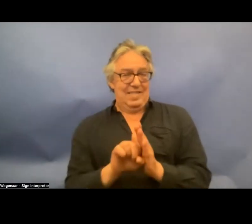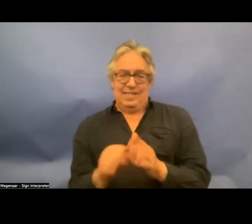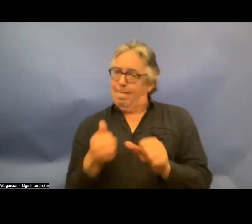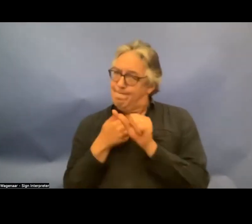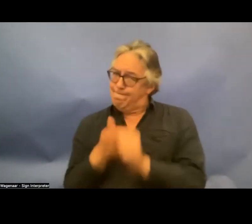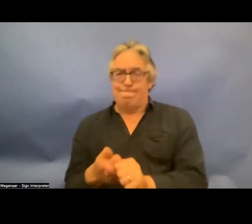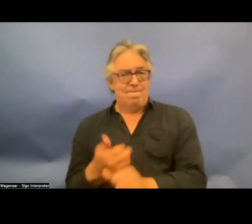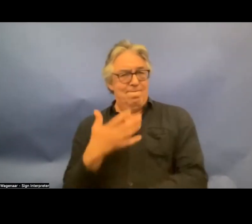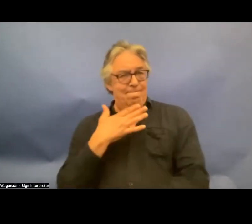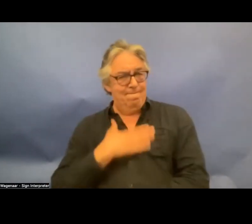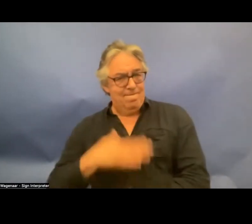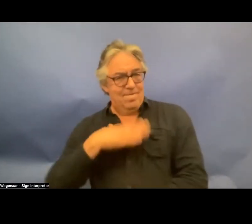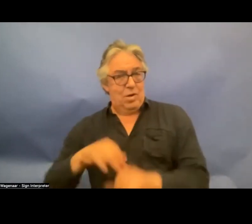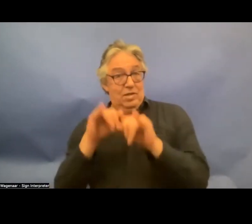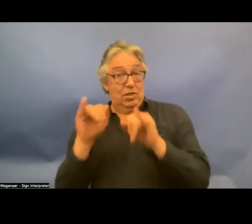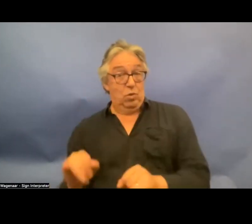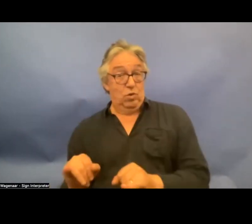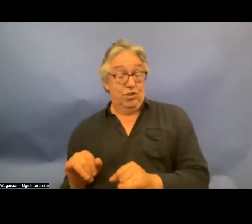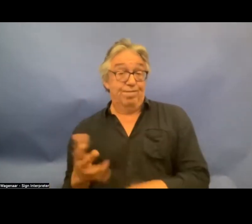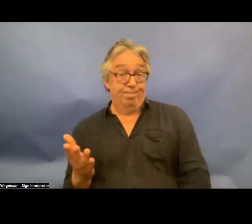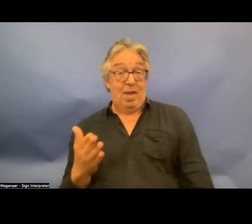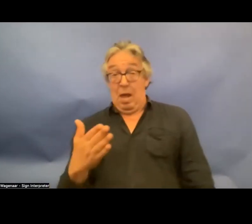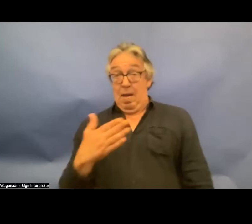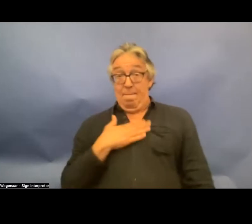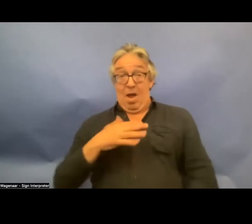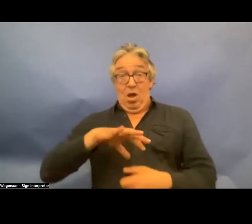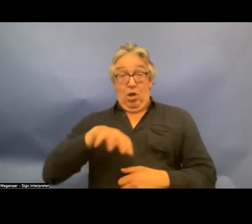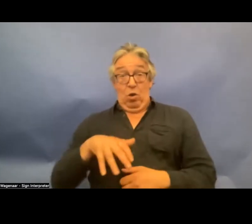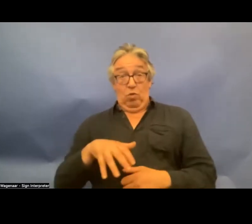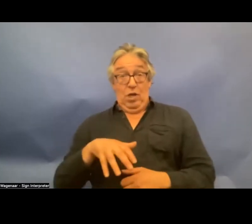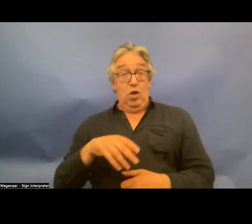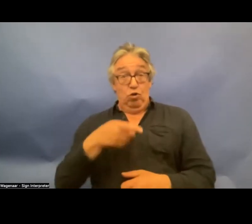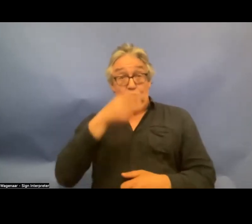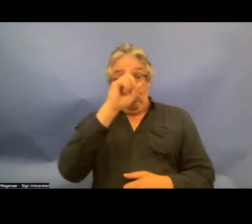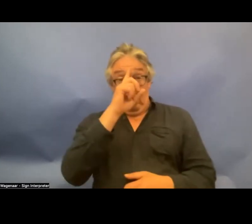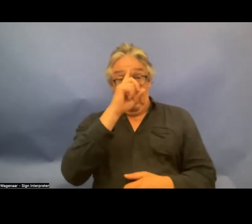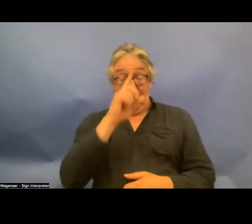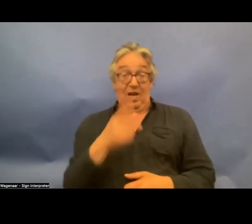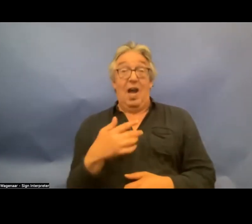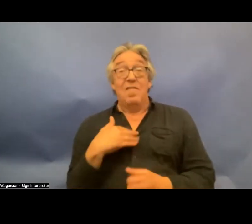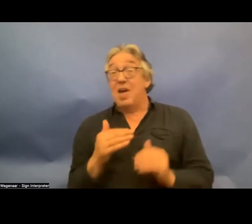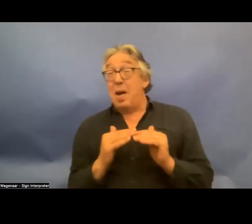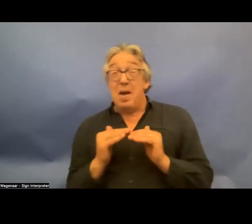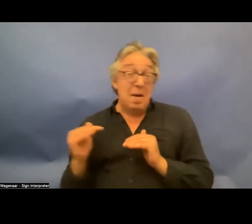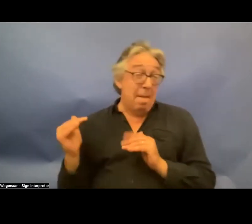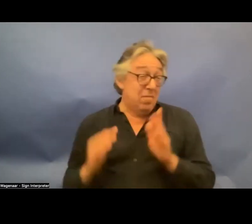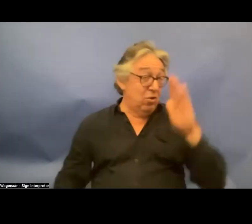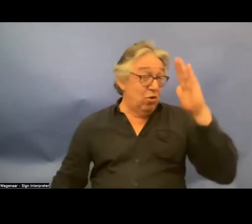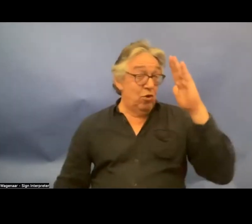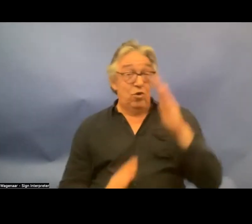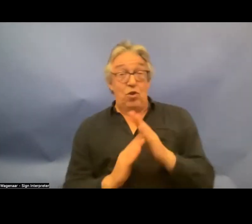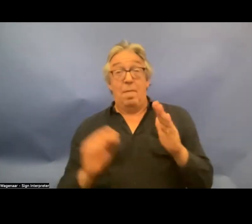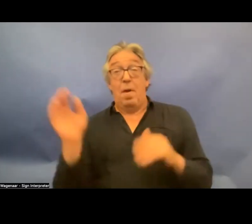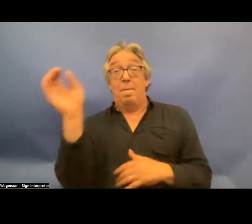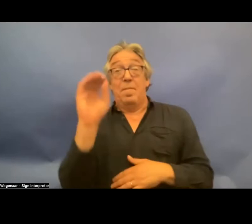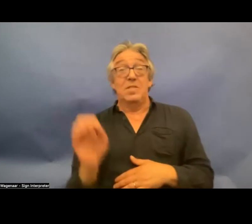The country where I'm coming from, Germany, we have, for example, the highest rate of persons with disabilities in